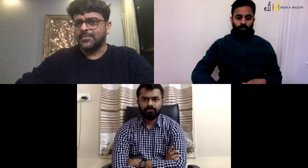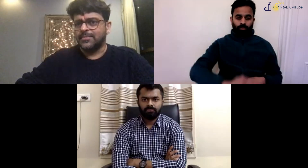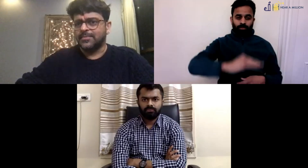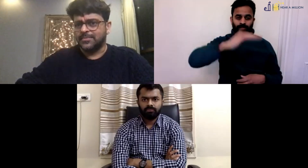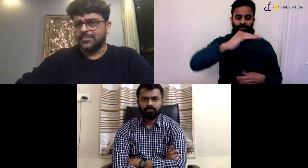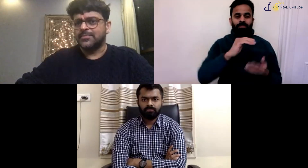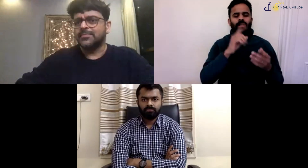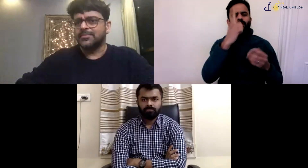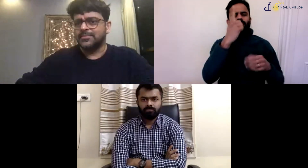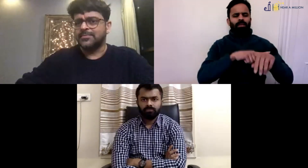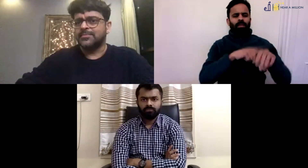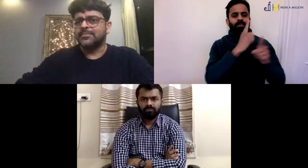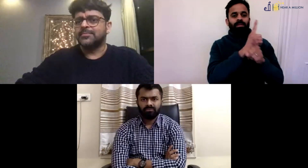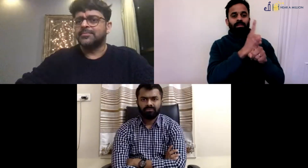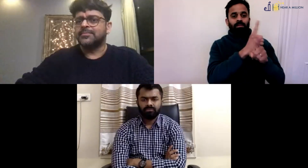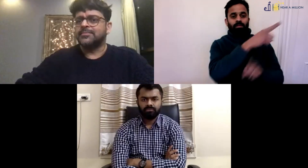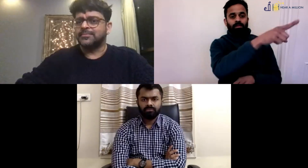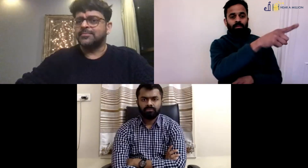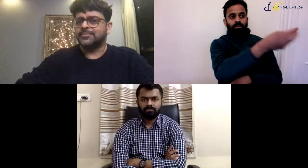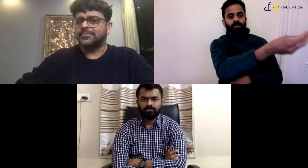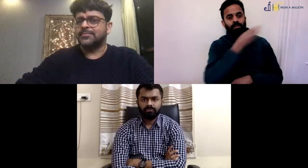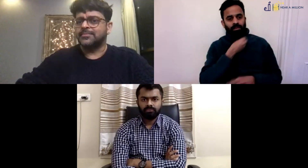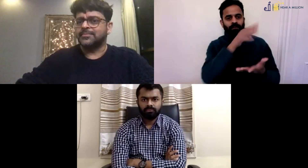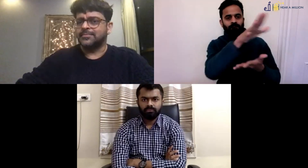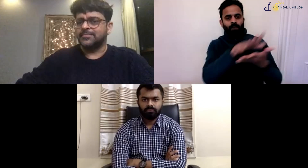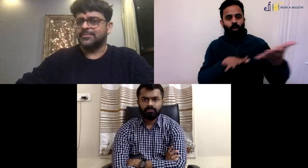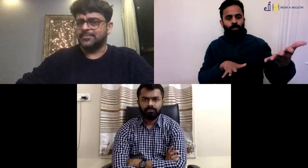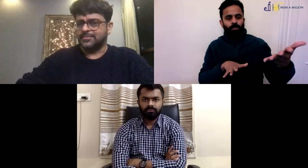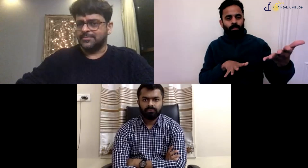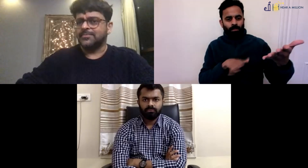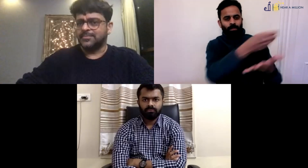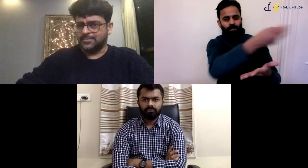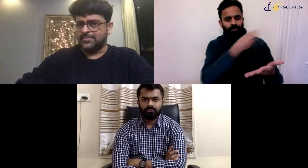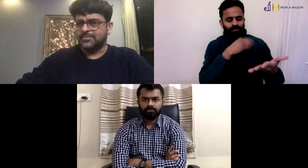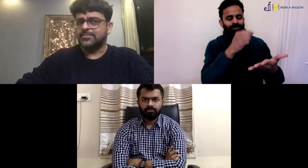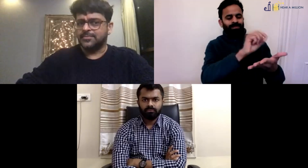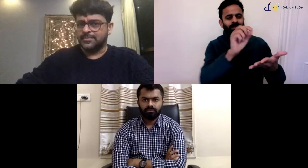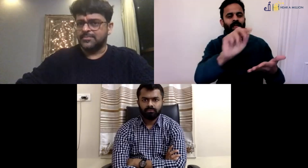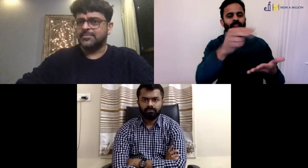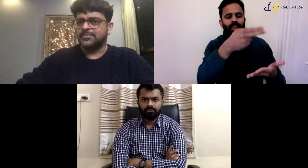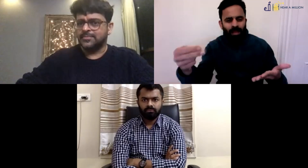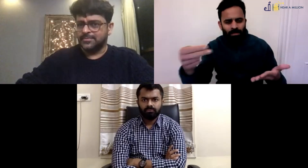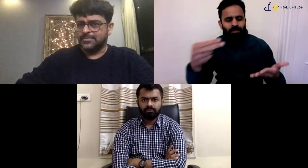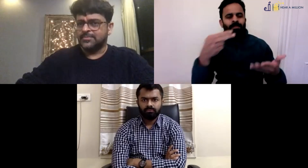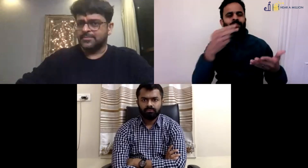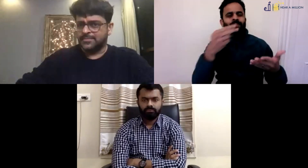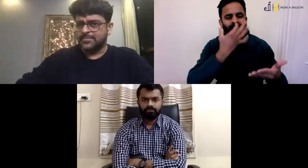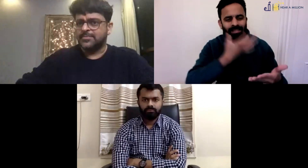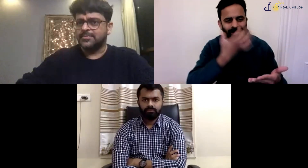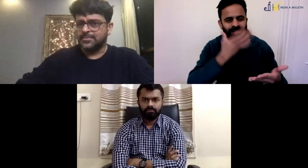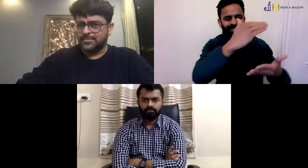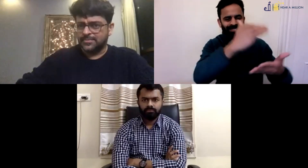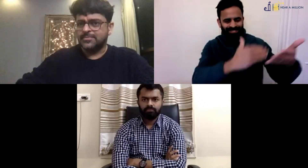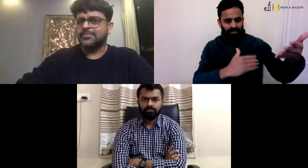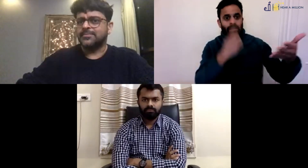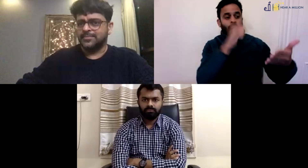See, my interest while growing up, um, there was this one teacher that gave me a form, just where you had to